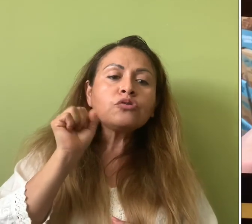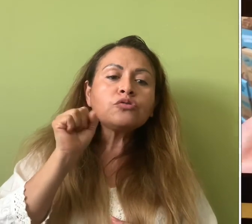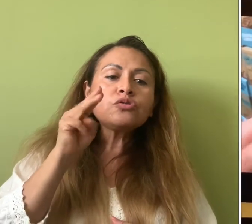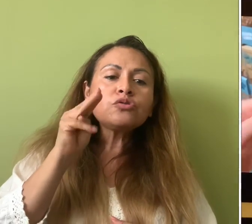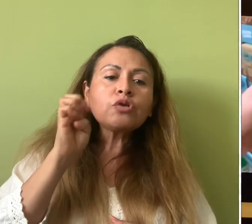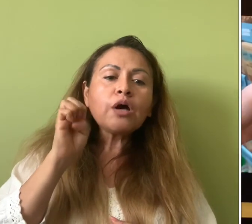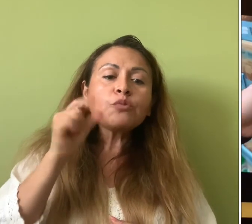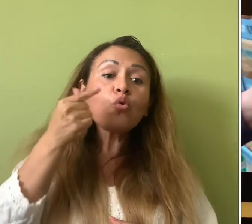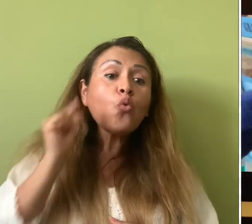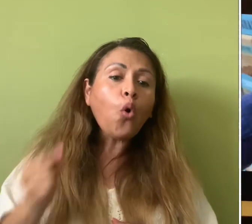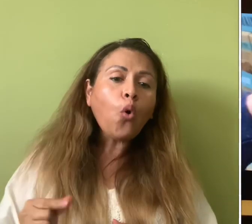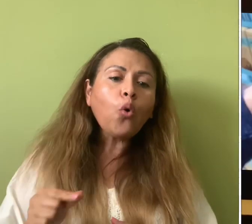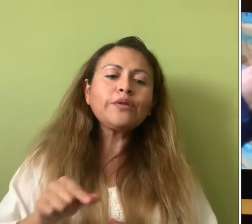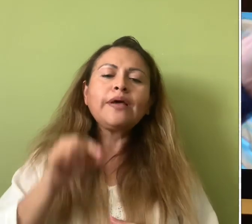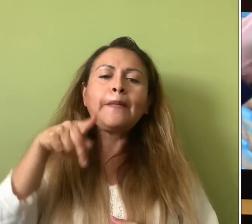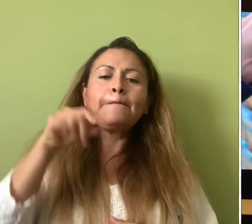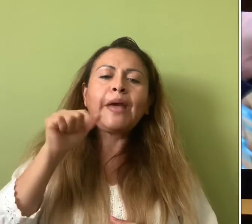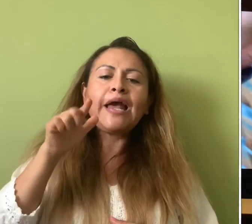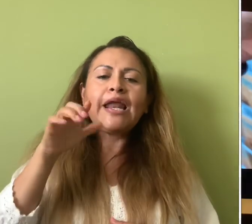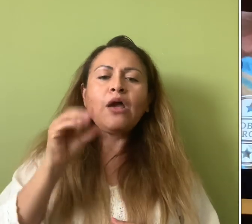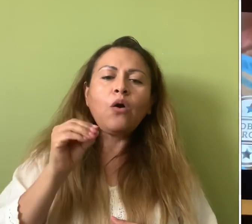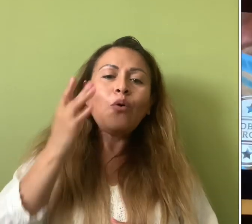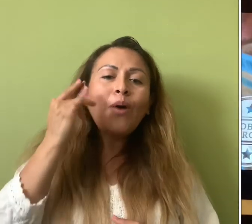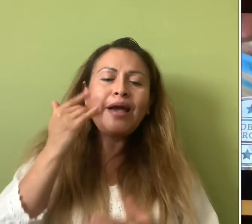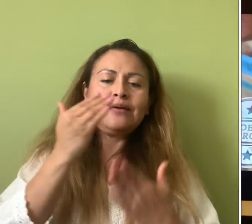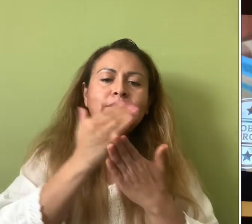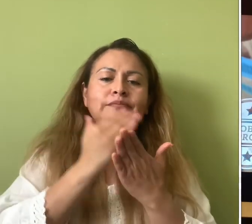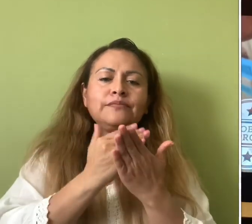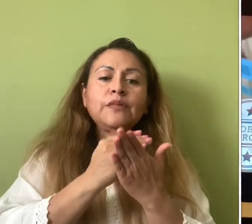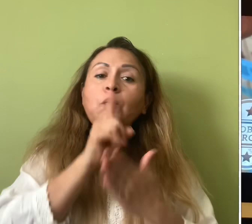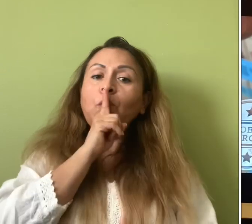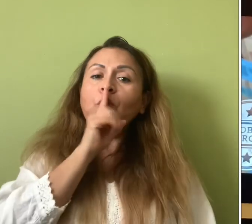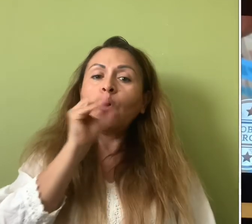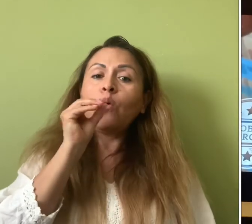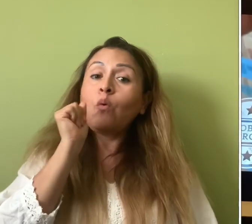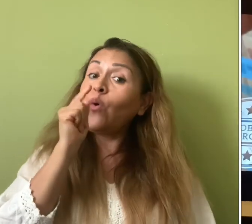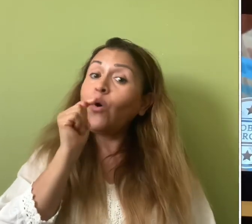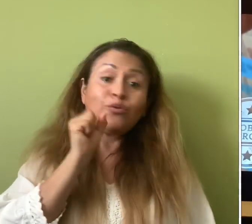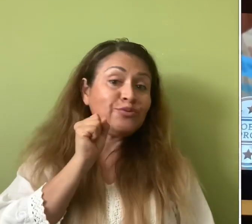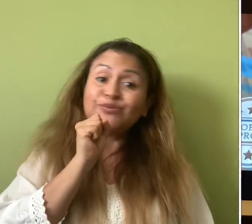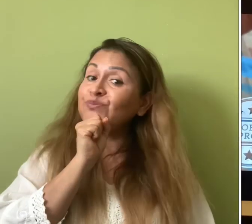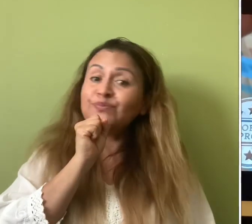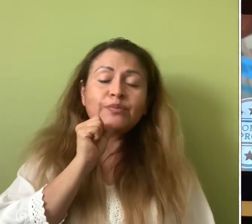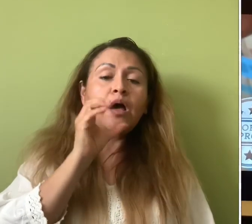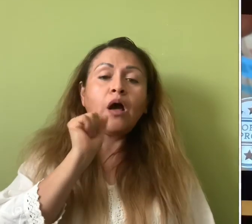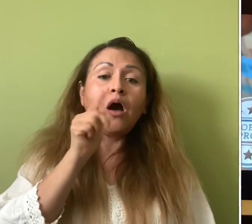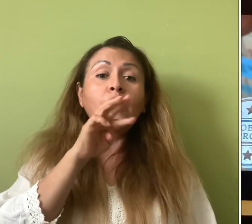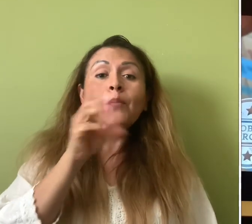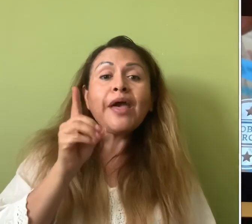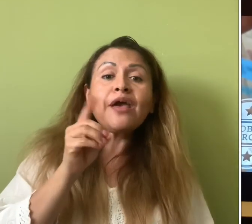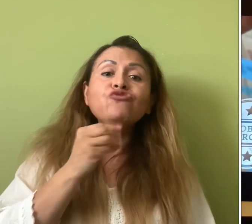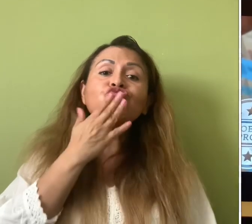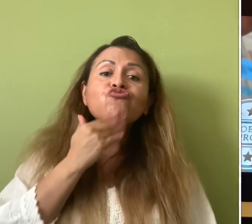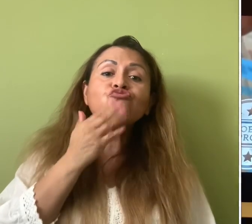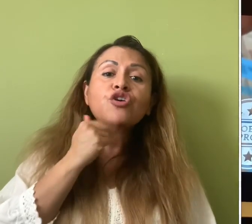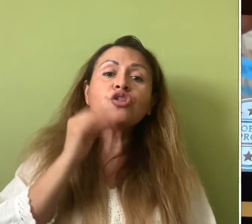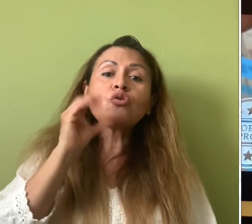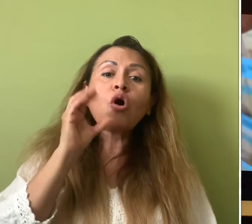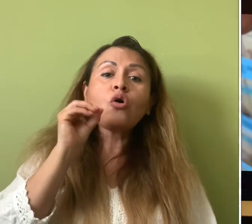bars. And what makes it paleo is look at the ingredients. They don't use oats. It's just almonds, sweetener, and